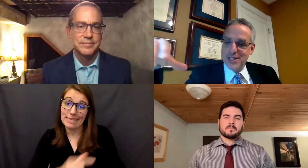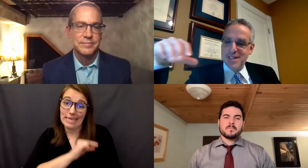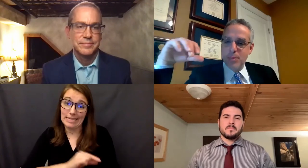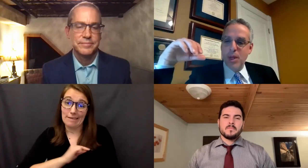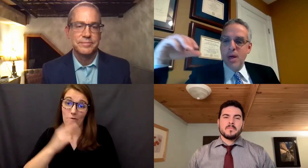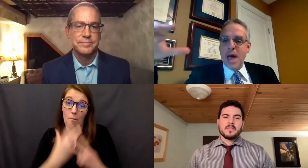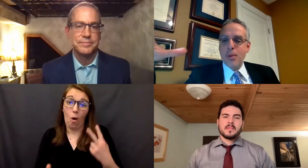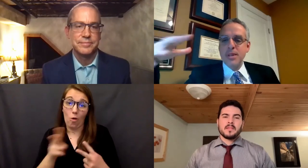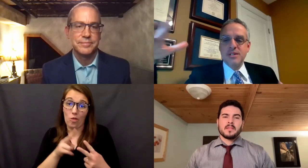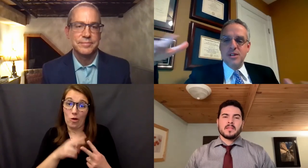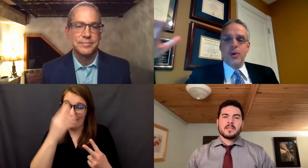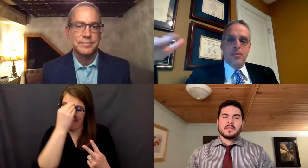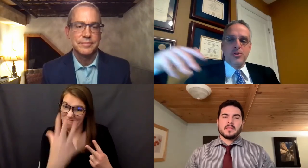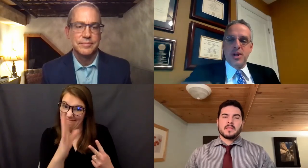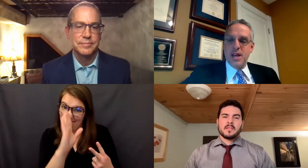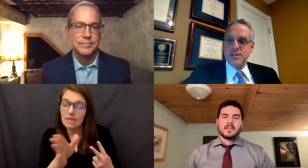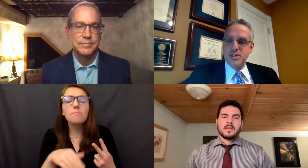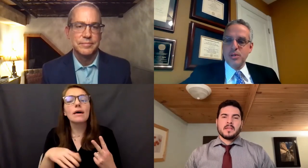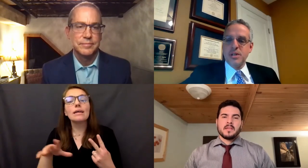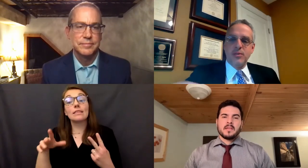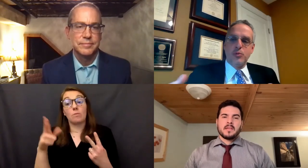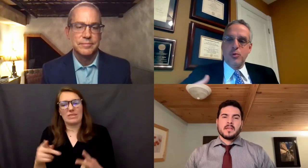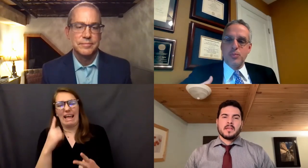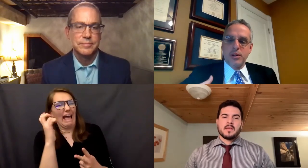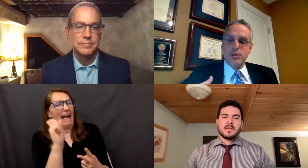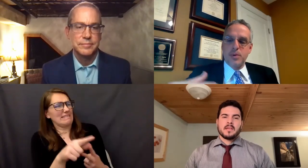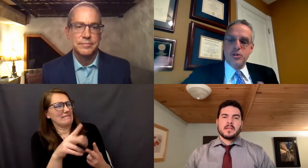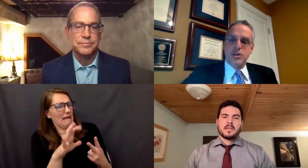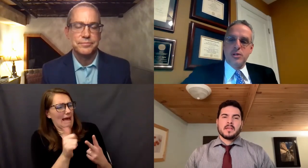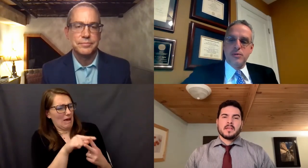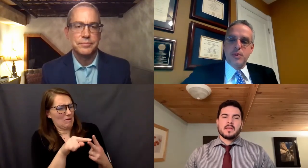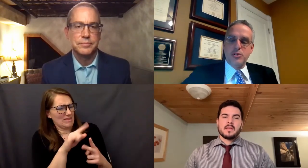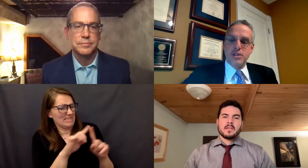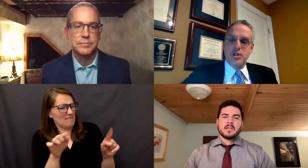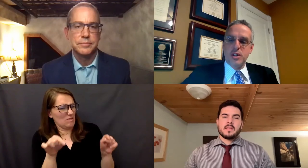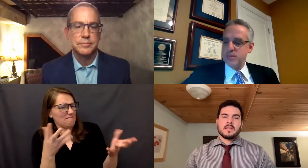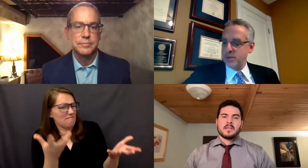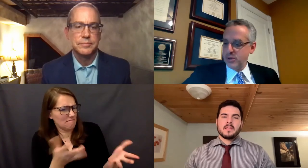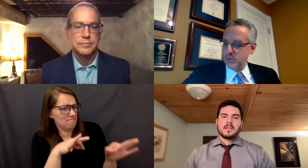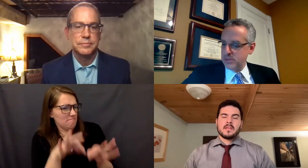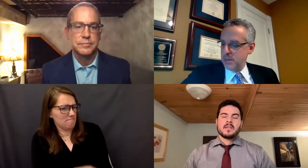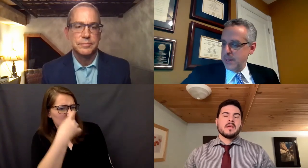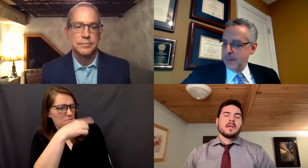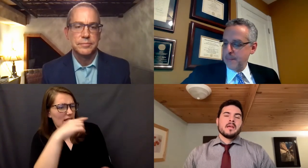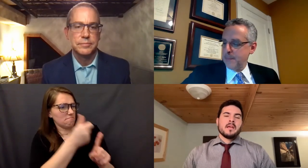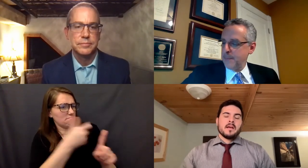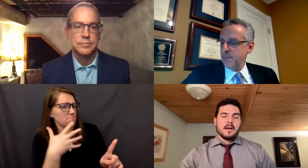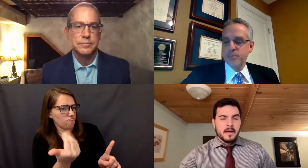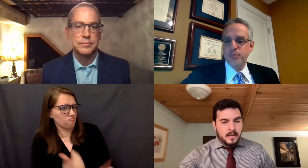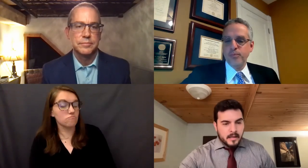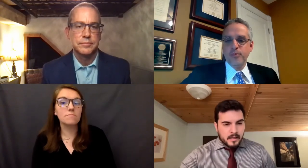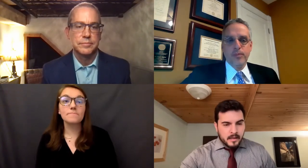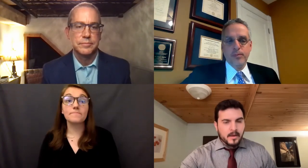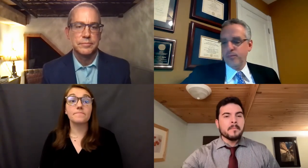just cards on the table. How are these different, the person asks? What's the difference between practical specialization and instrumental use?